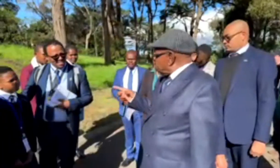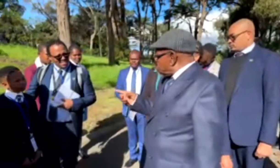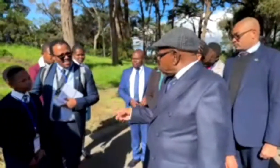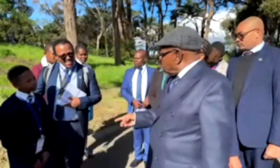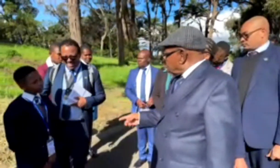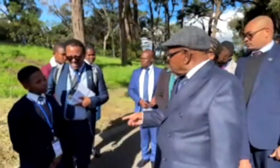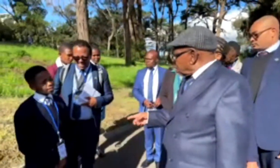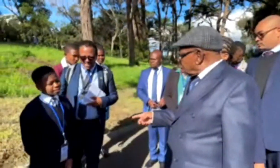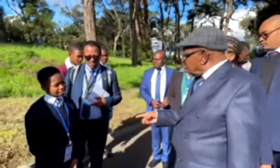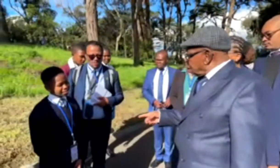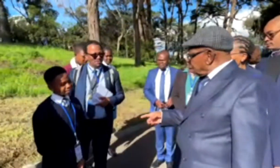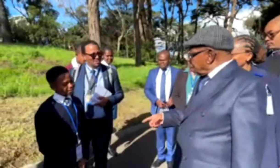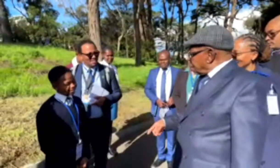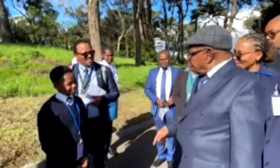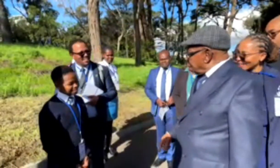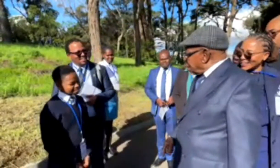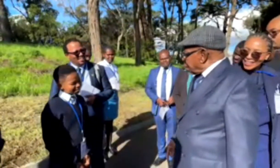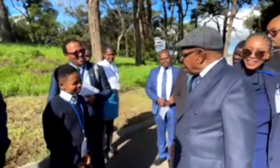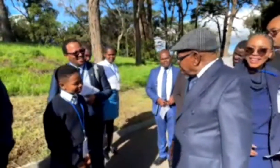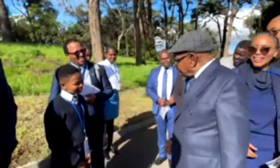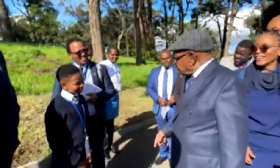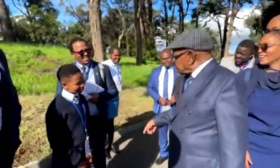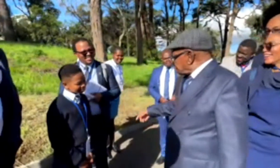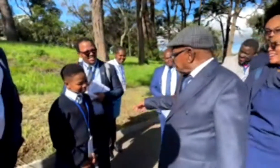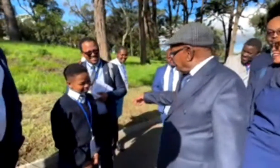What's a pool?